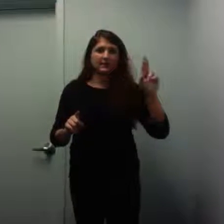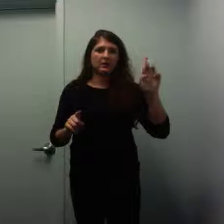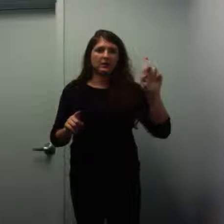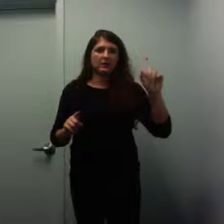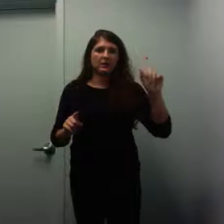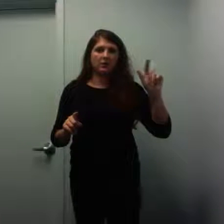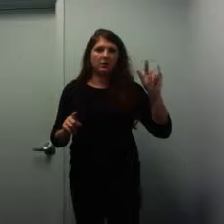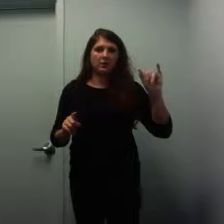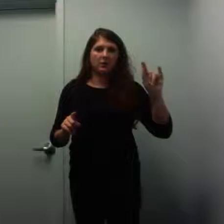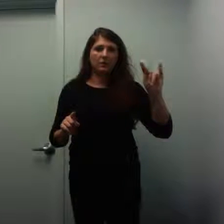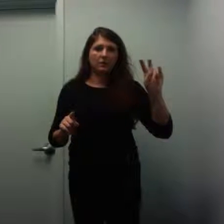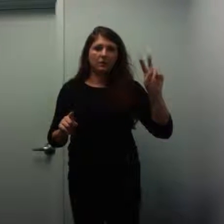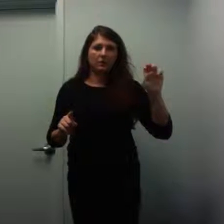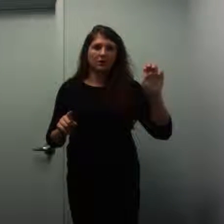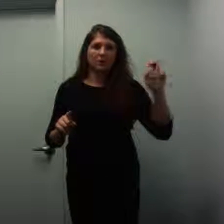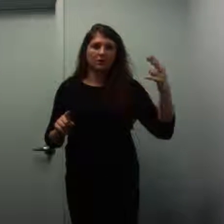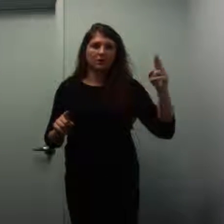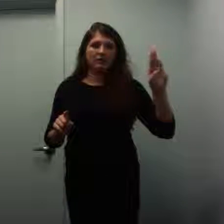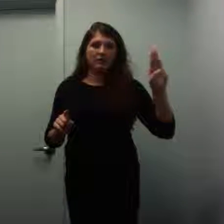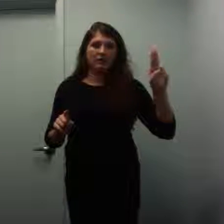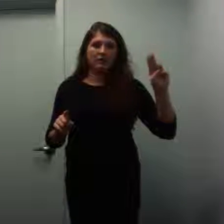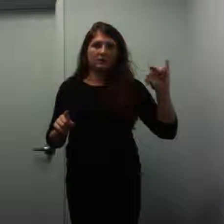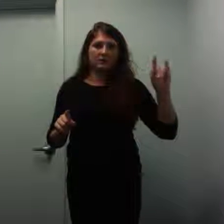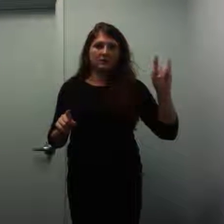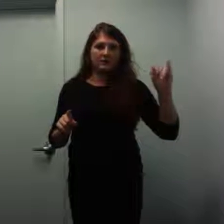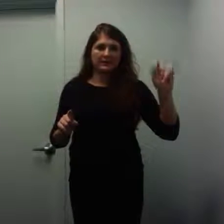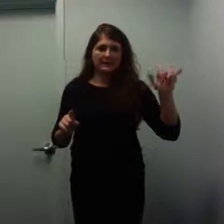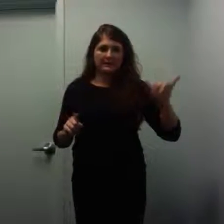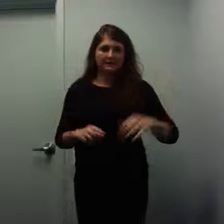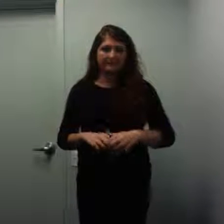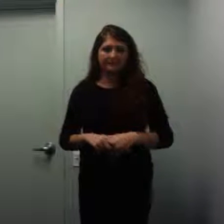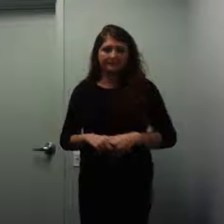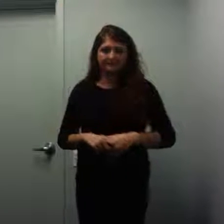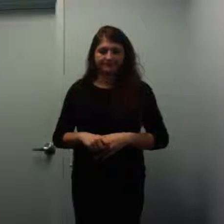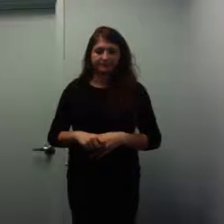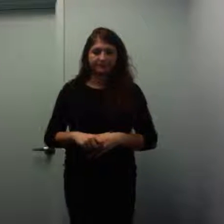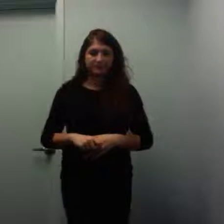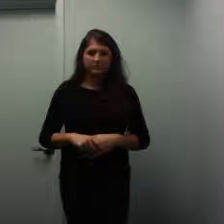humidity is in the air compared to how much it can actually hold. That's a psychrometer.